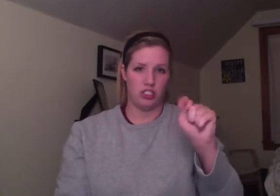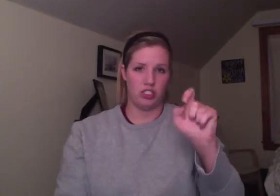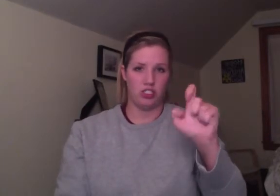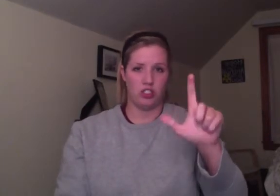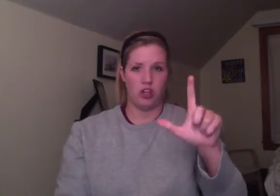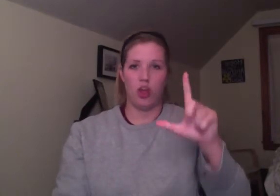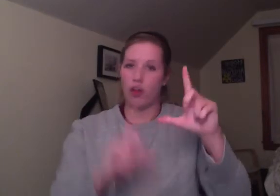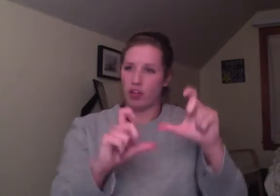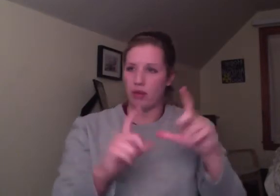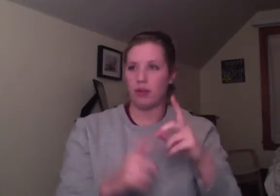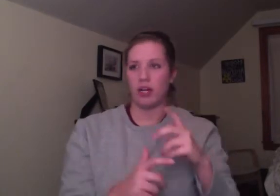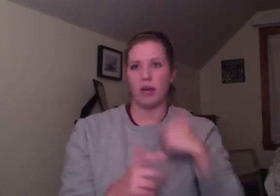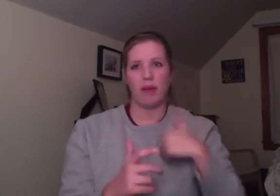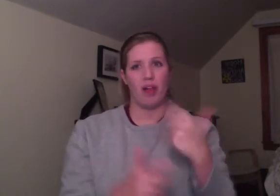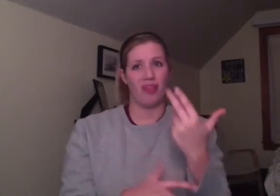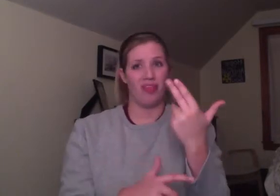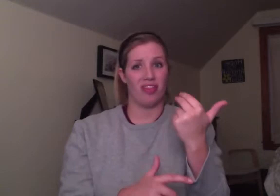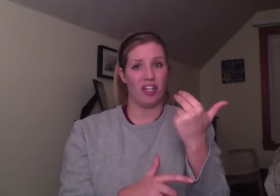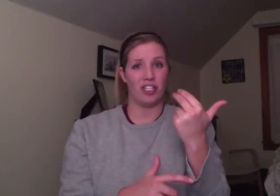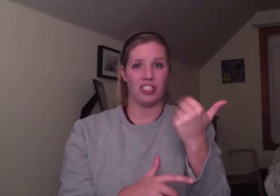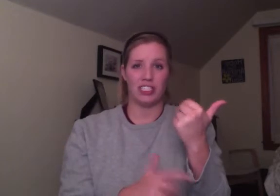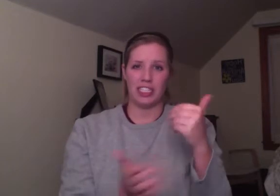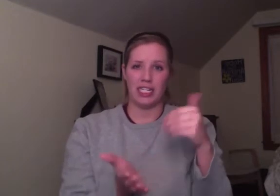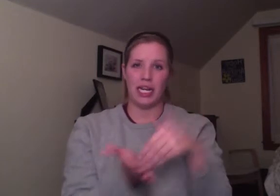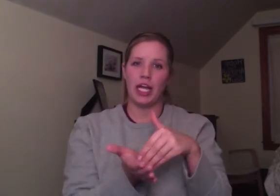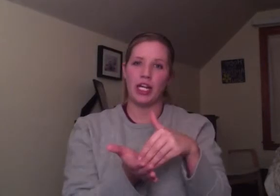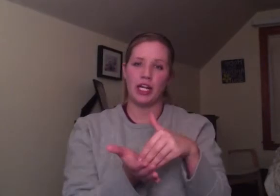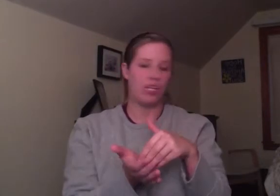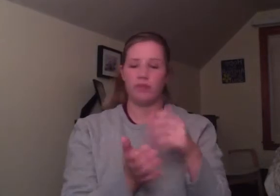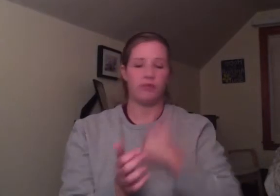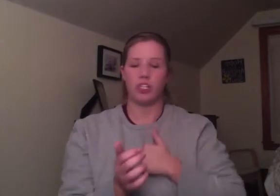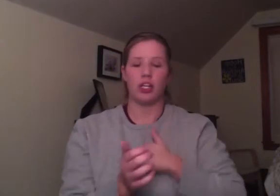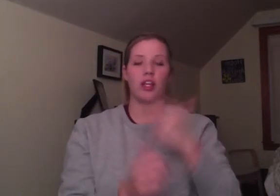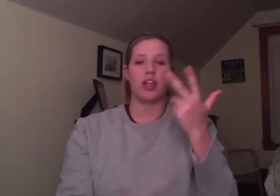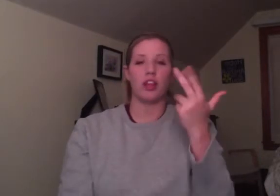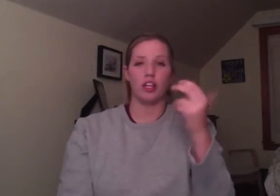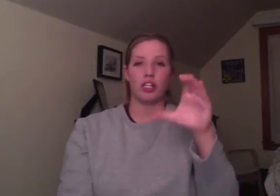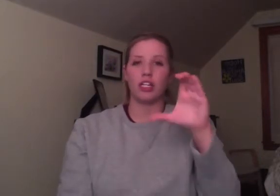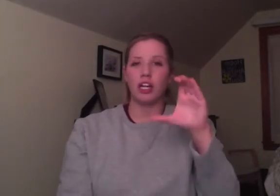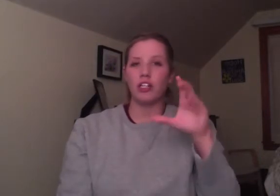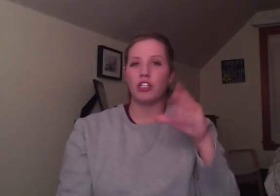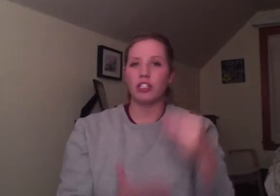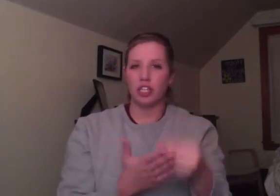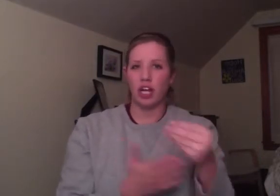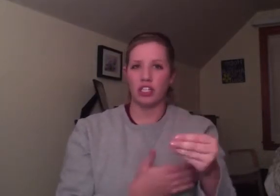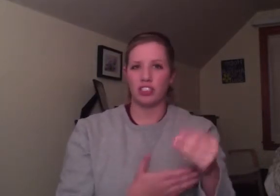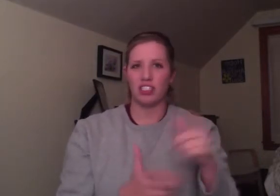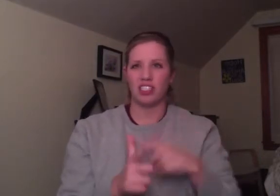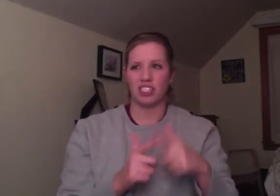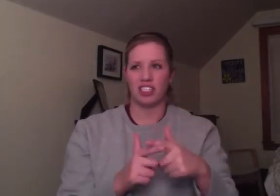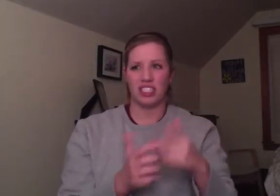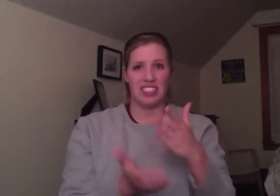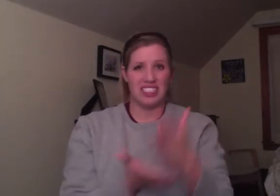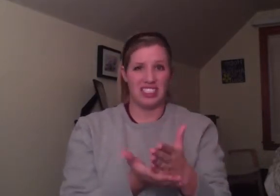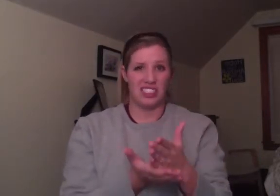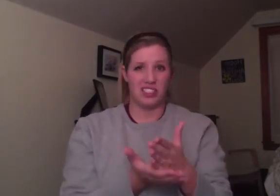and started shooting digital, but honestly, I just kind of stopped photographing once I got a digital camera. I kind of